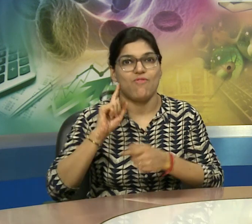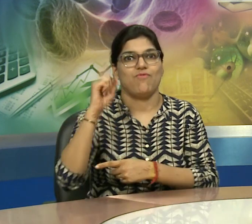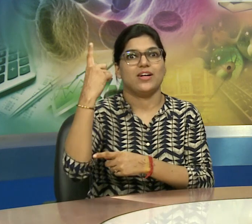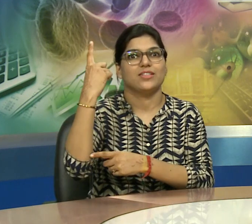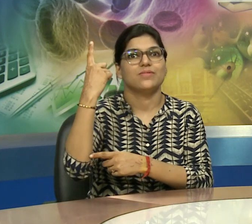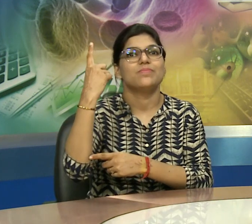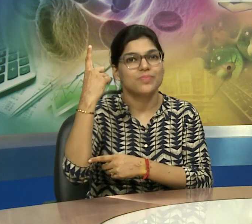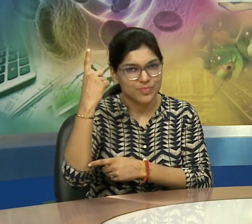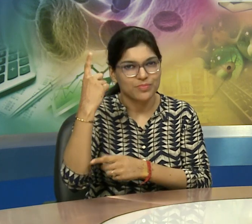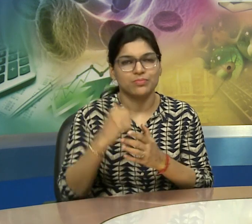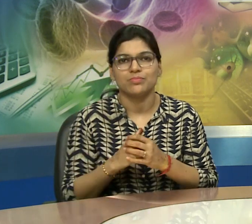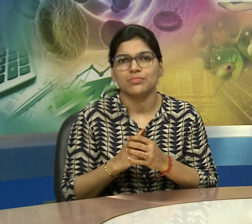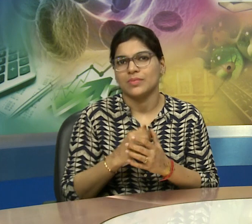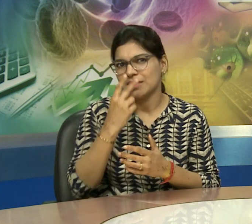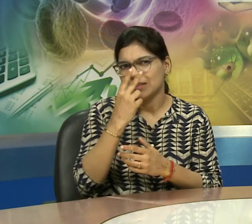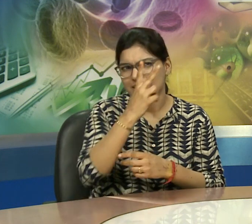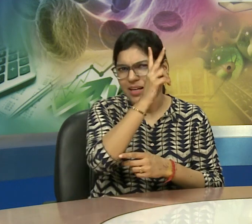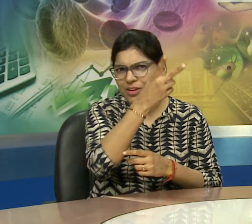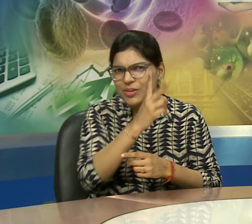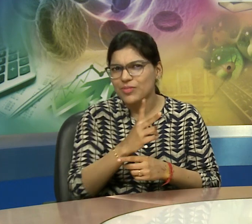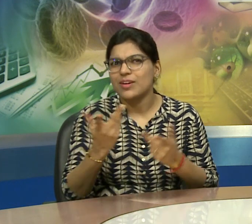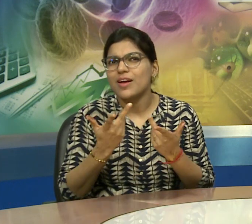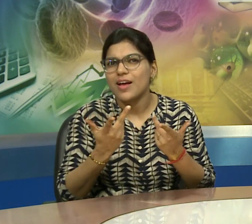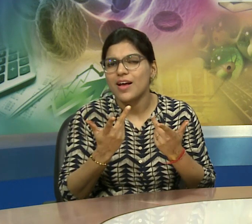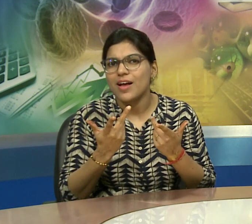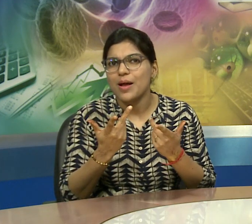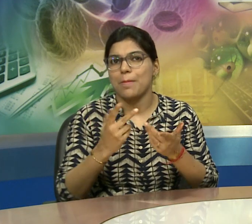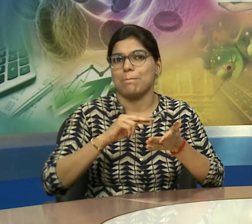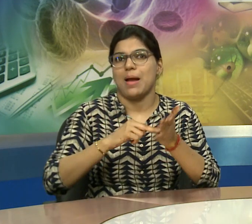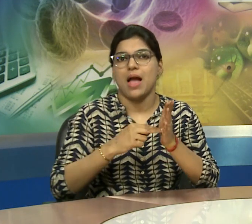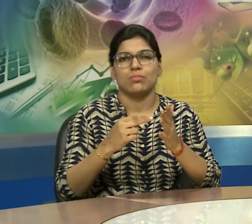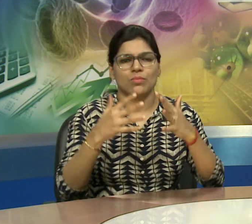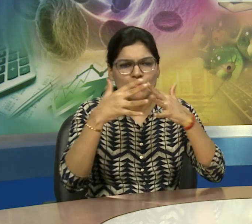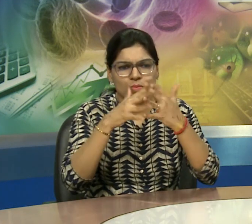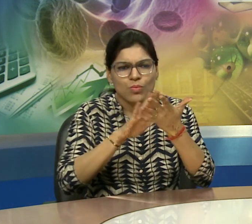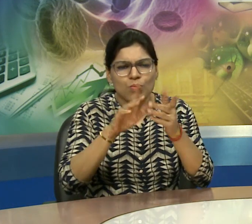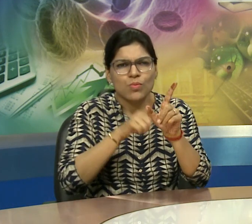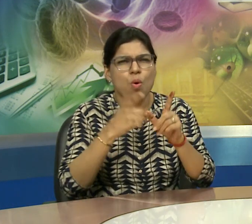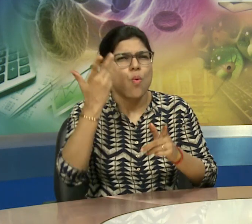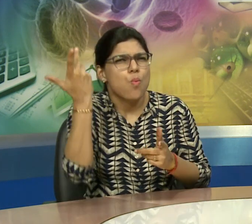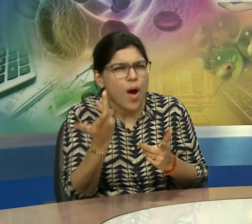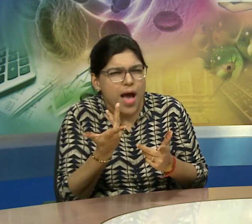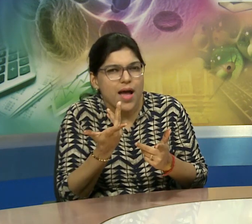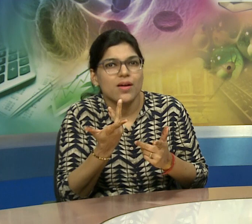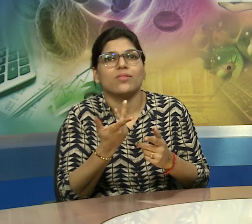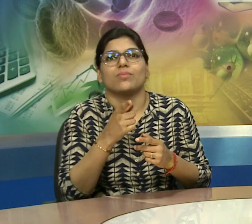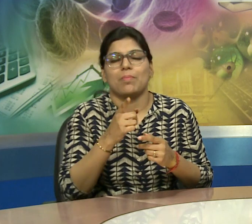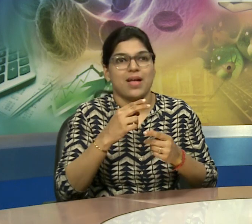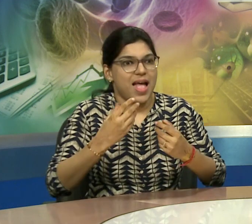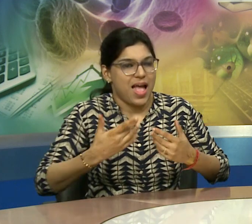Third, my brother was happy because he won the race.